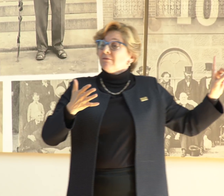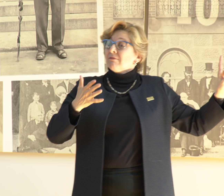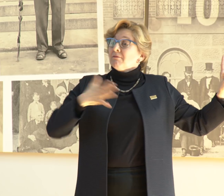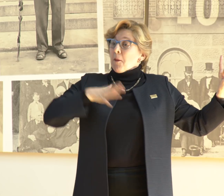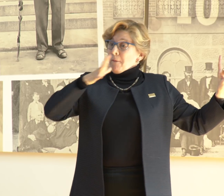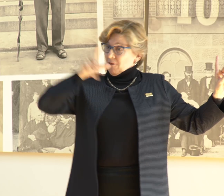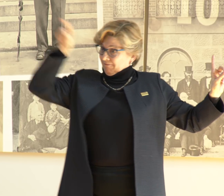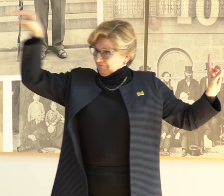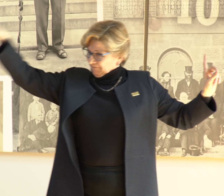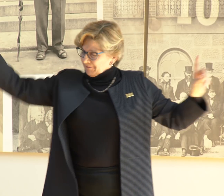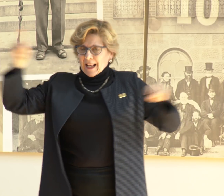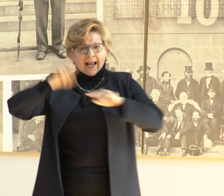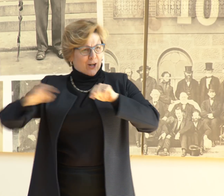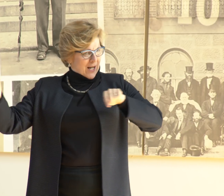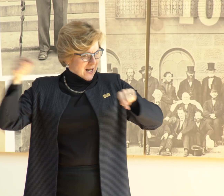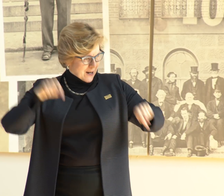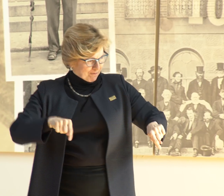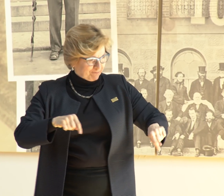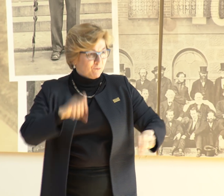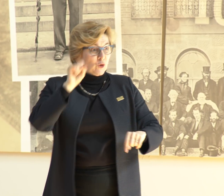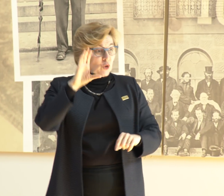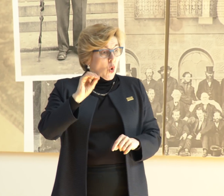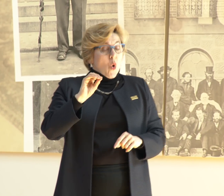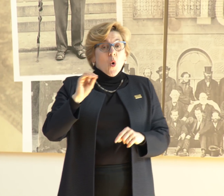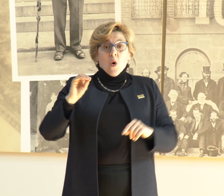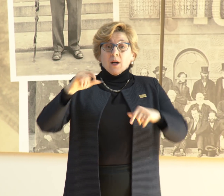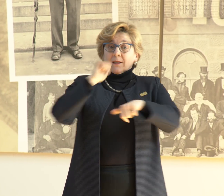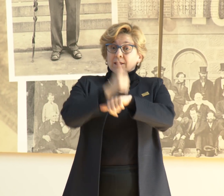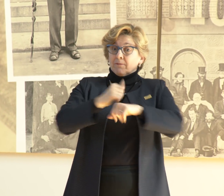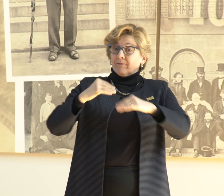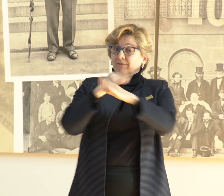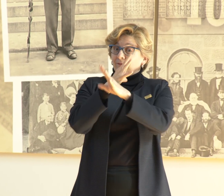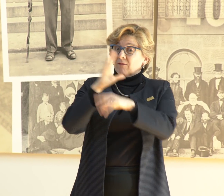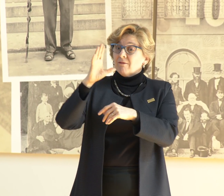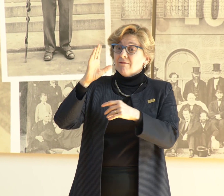that's one of the things that we're celebrating today. My mother, unfortunately, couldn't be here.